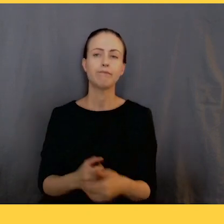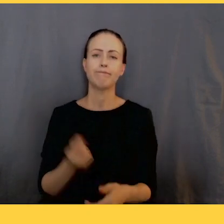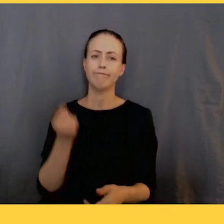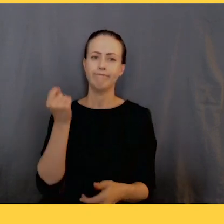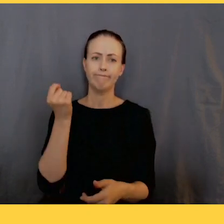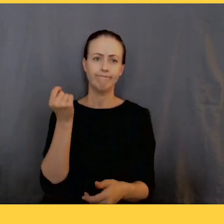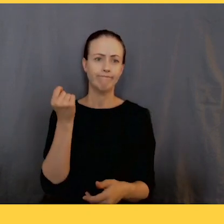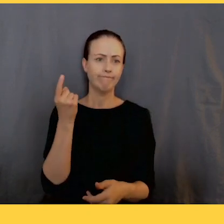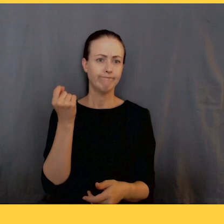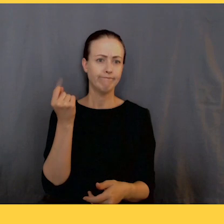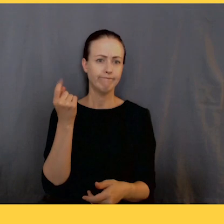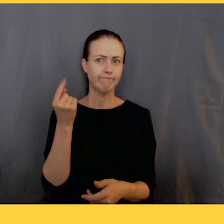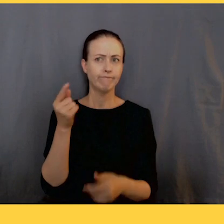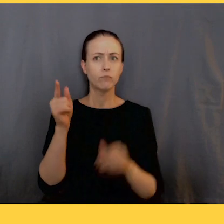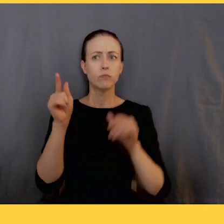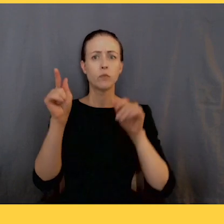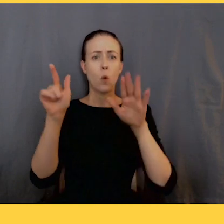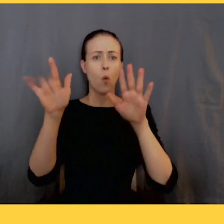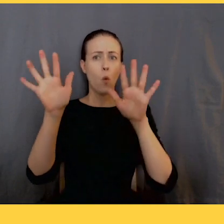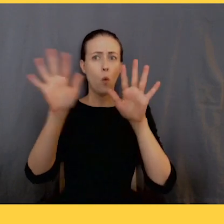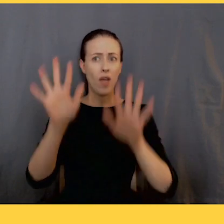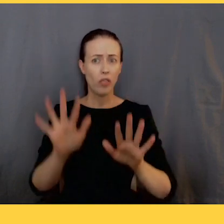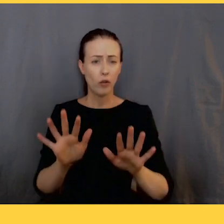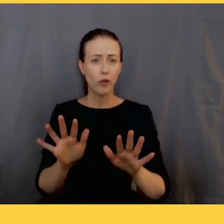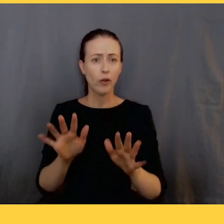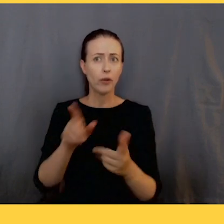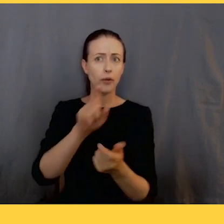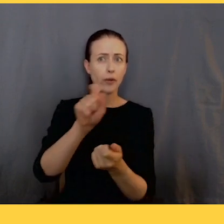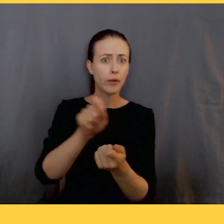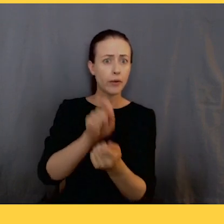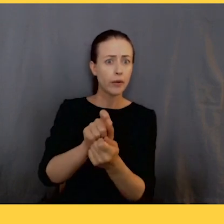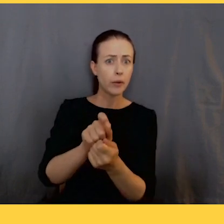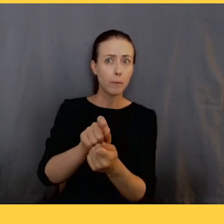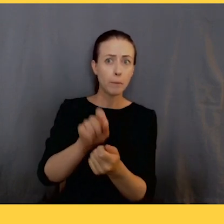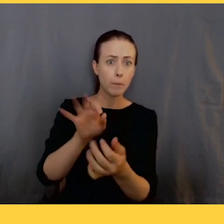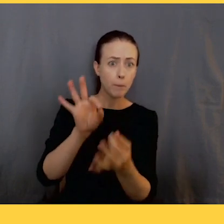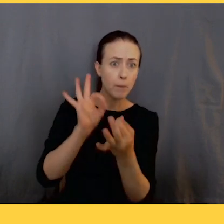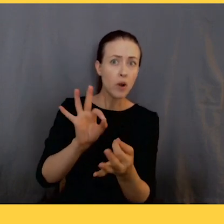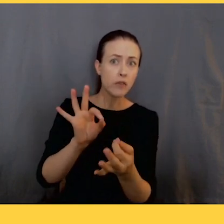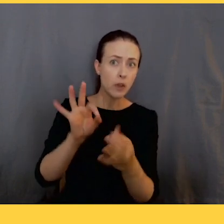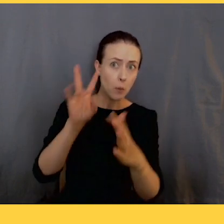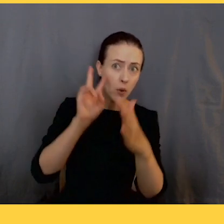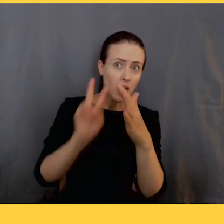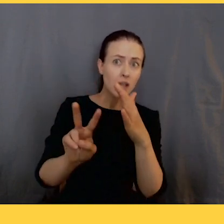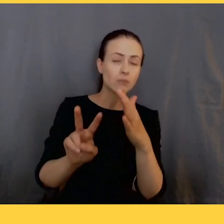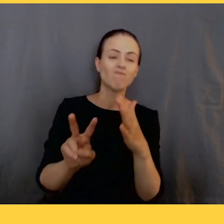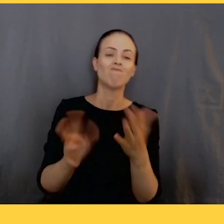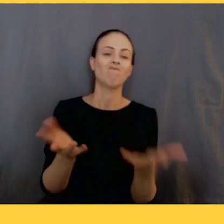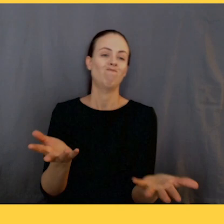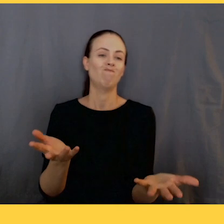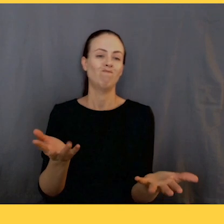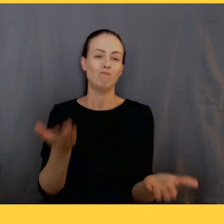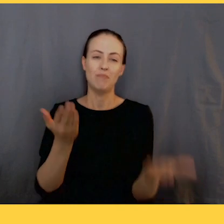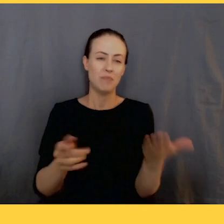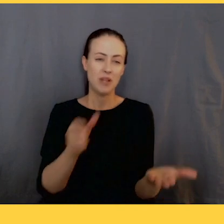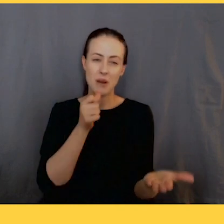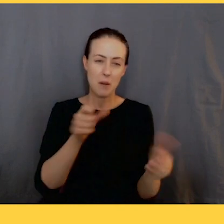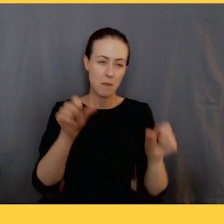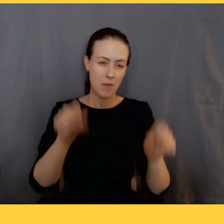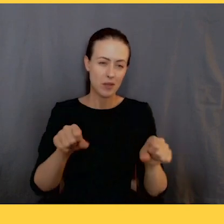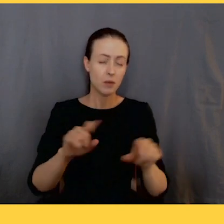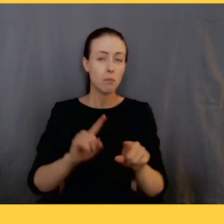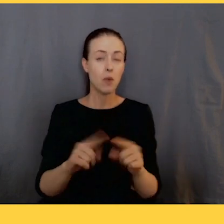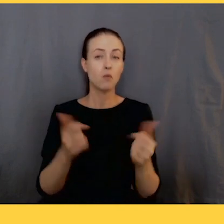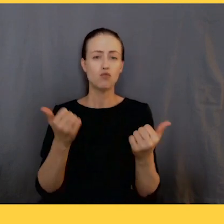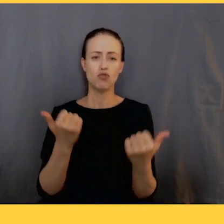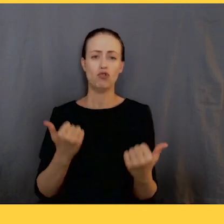the unpredictability of the shifting weather during PSPS events, this may not be always possible, but we do